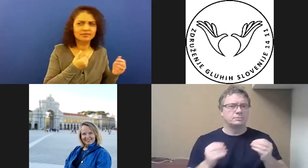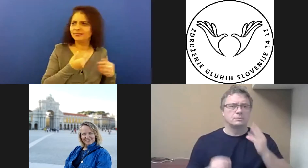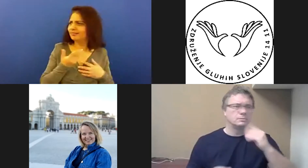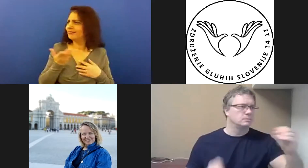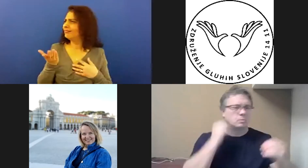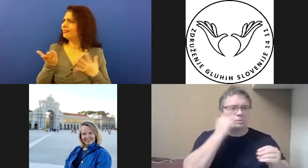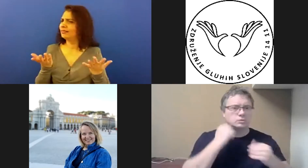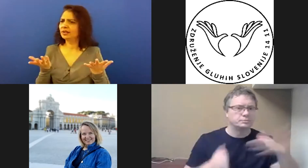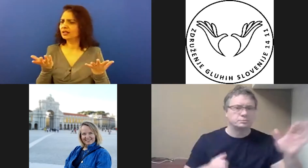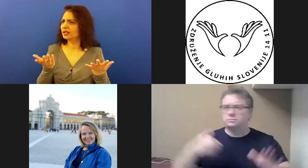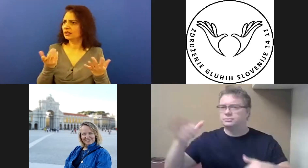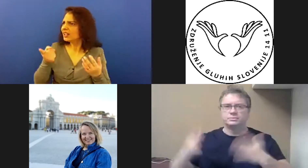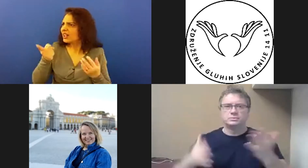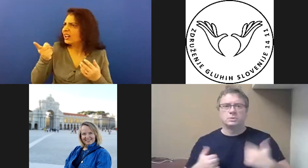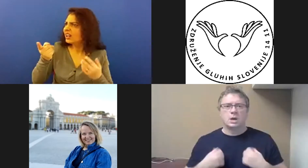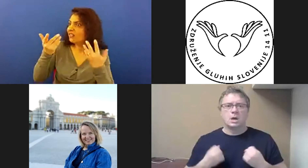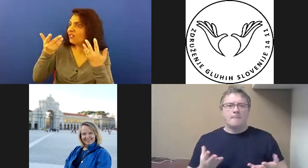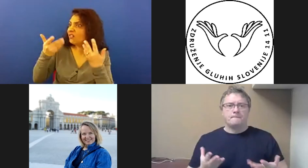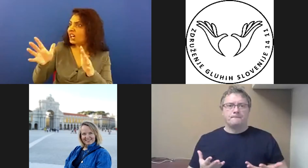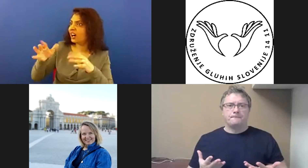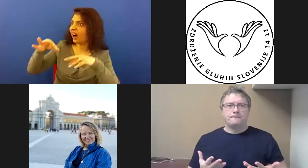disappeared. Disappeared.